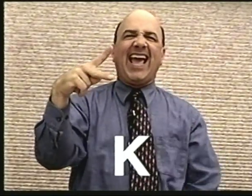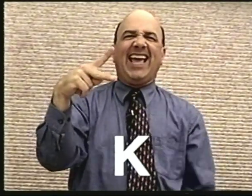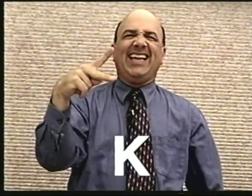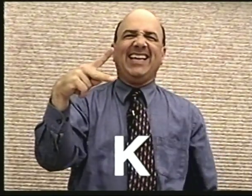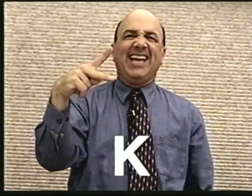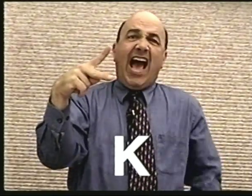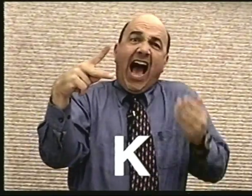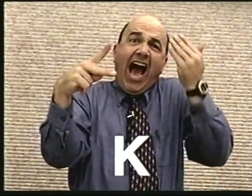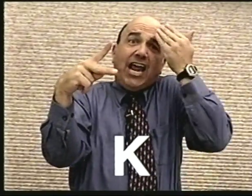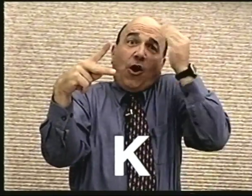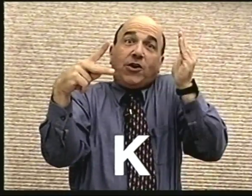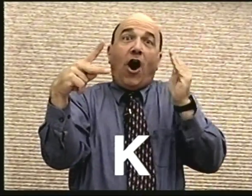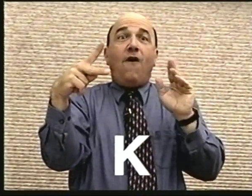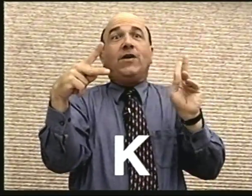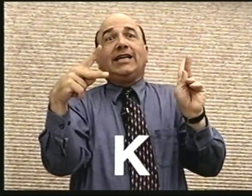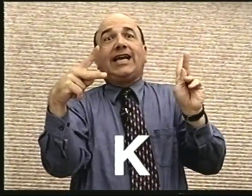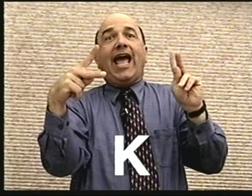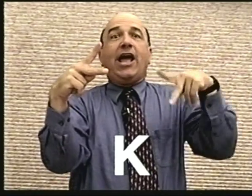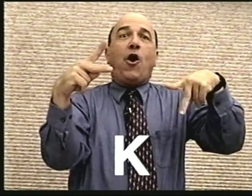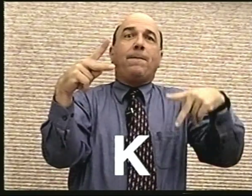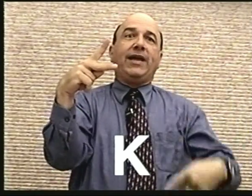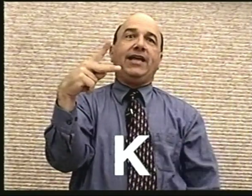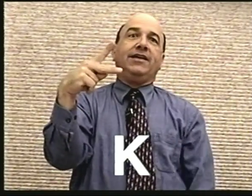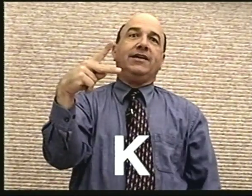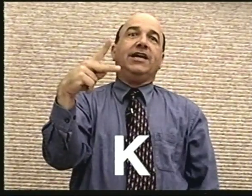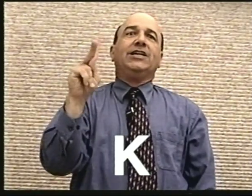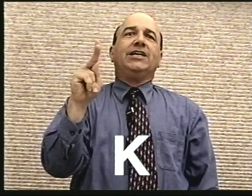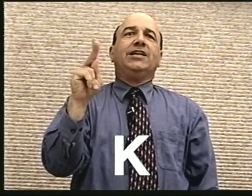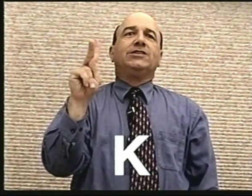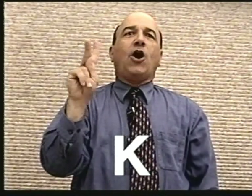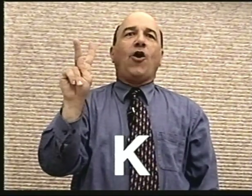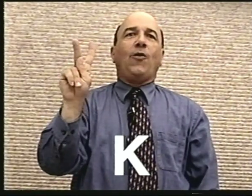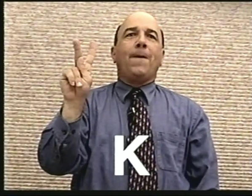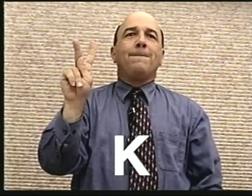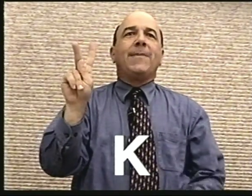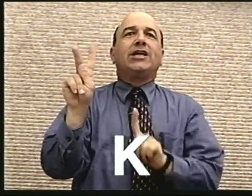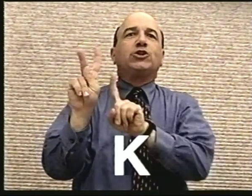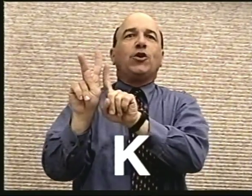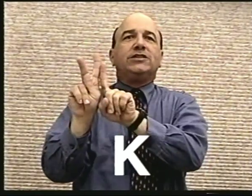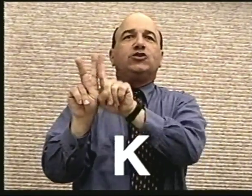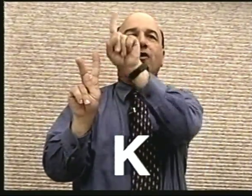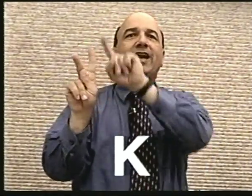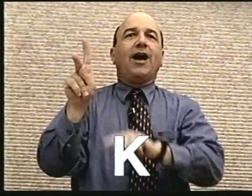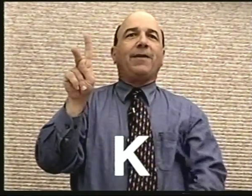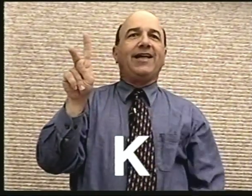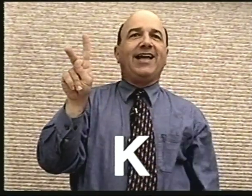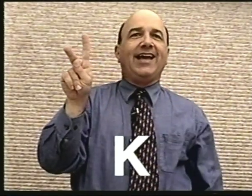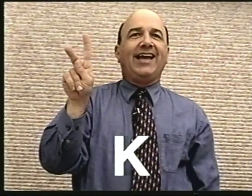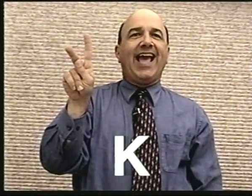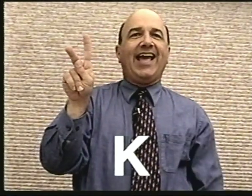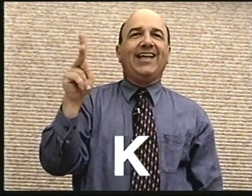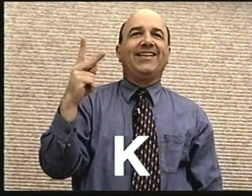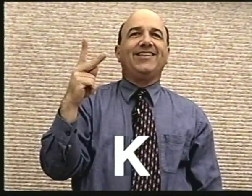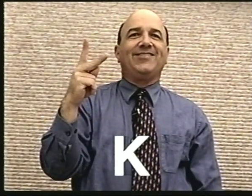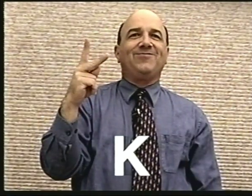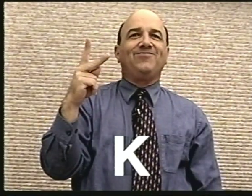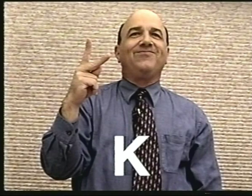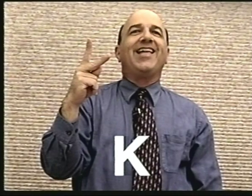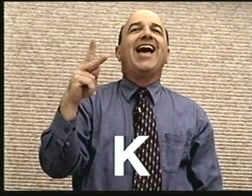K. I don't know but a K or P, so make sure it's straight up, K.